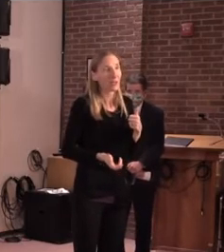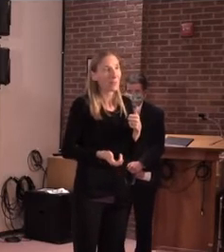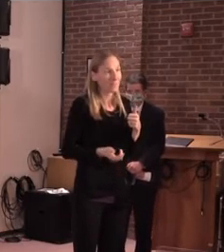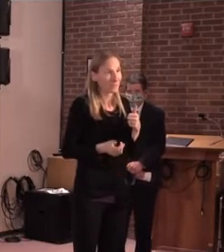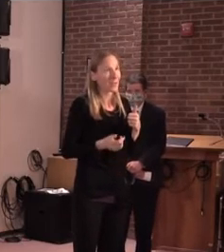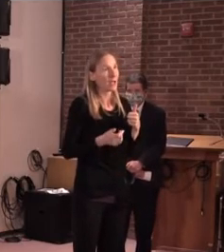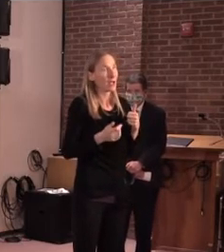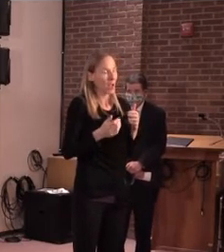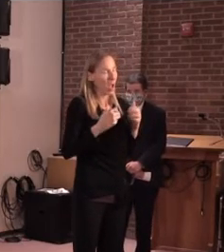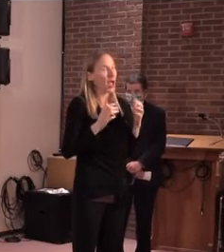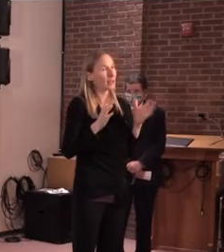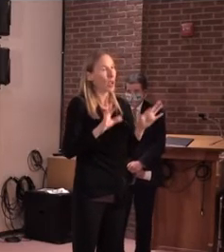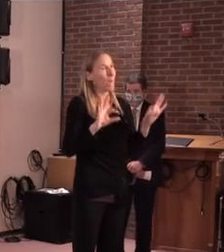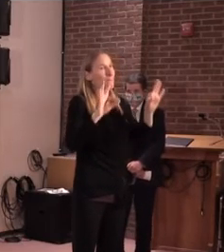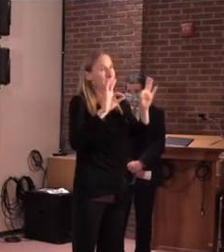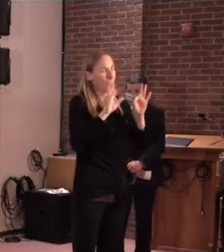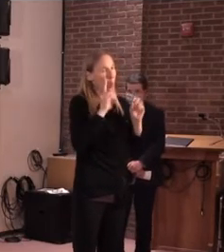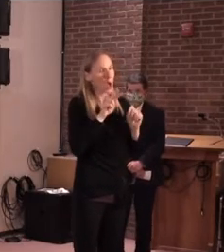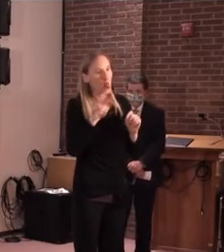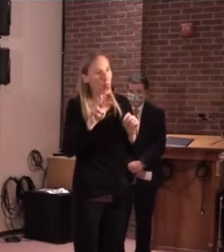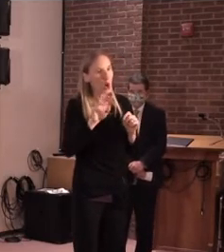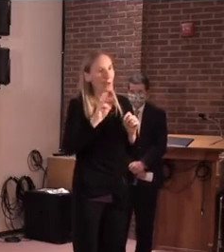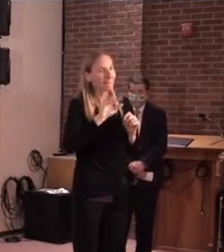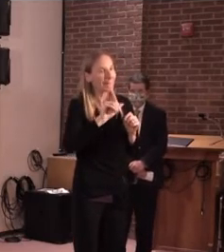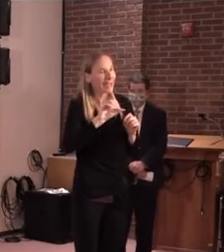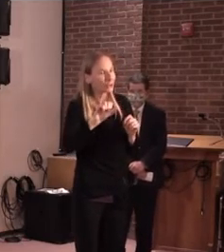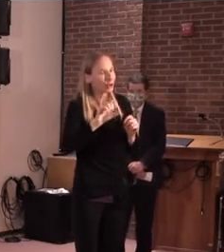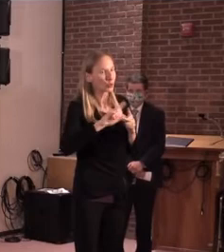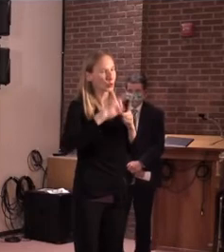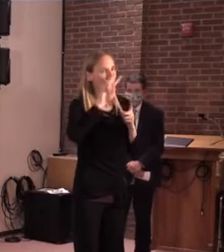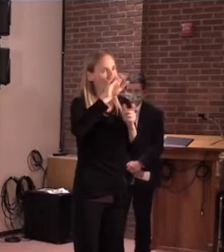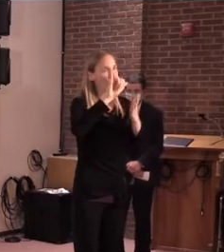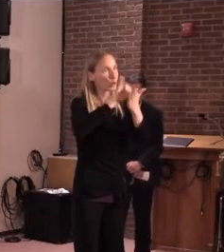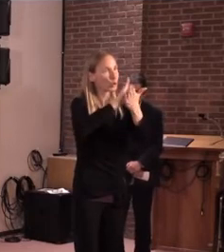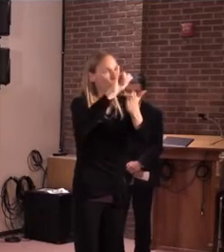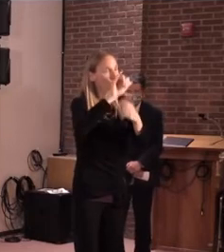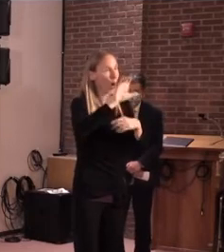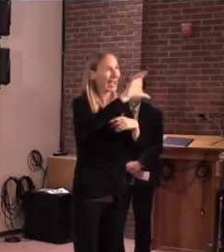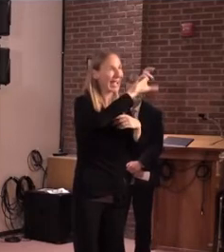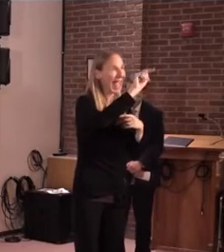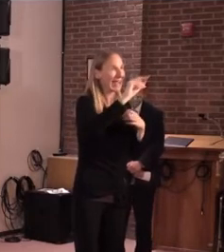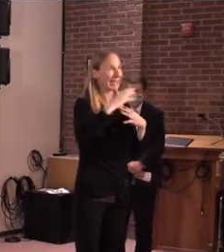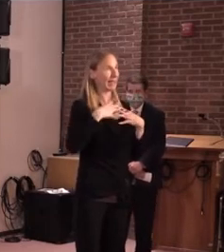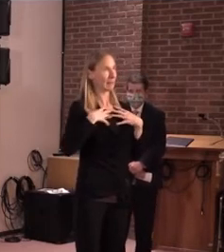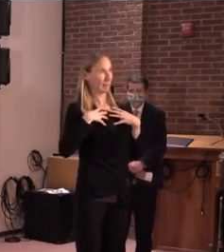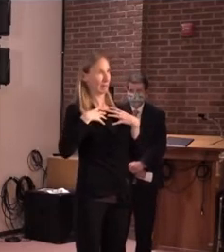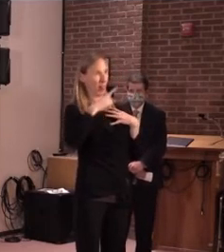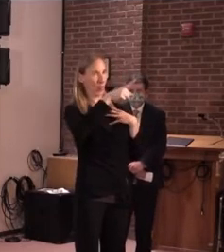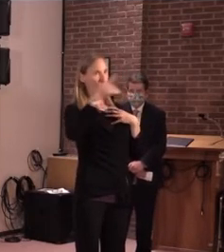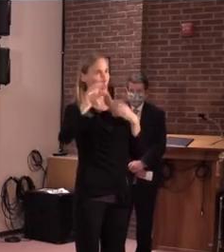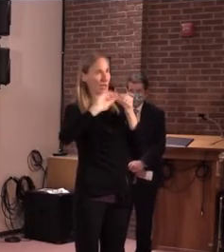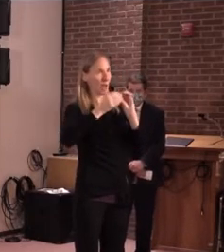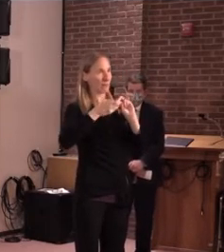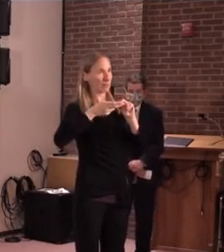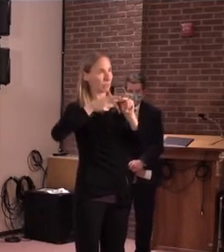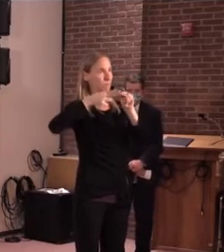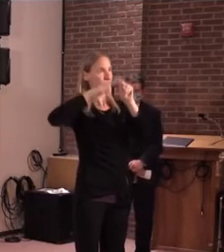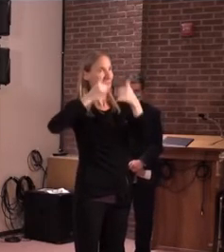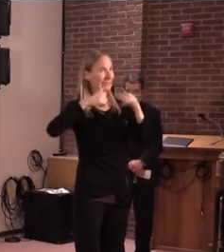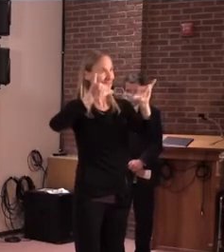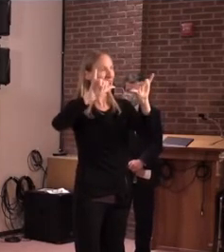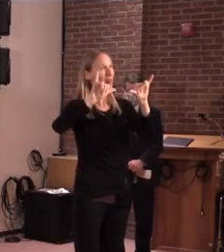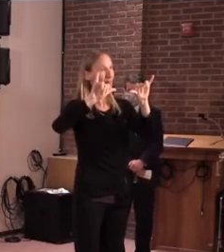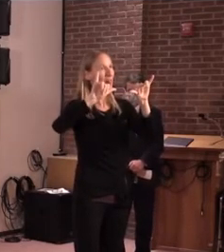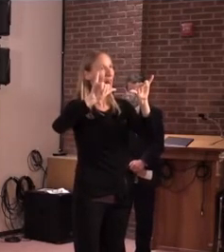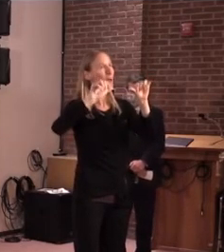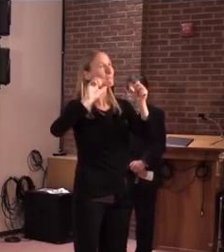watch the number of positives in Massachusetts or New York and Connecticut and so forth, still growing, they've reduced